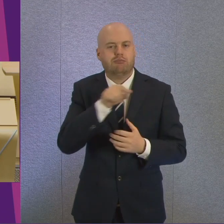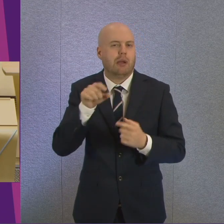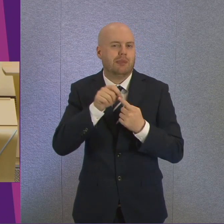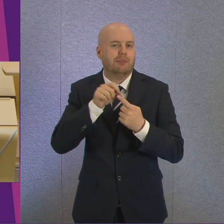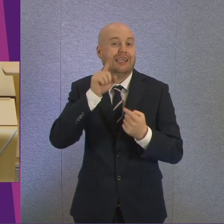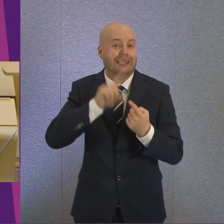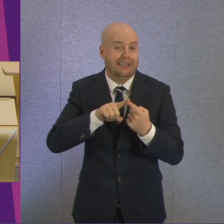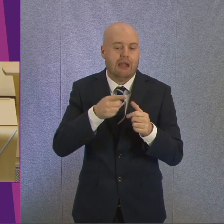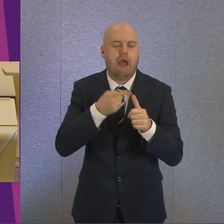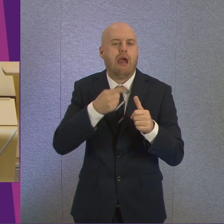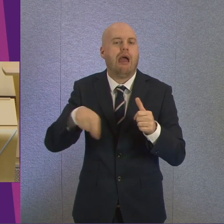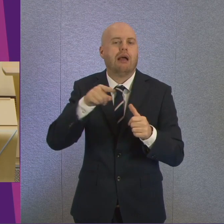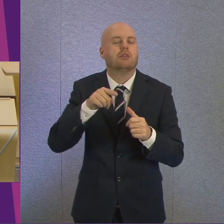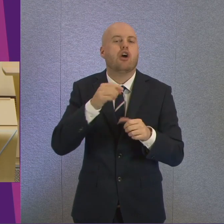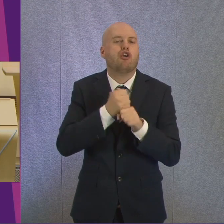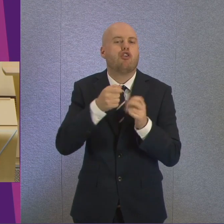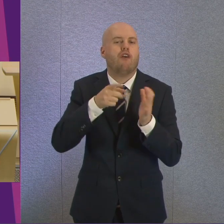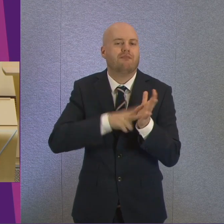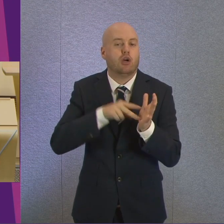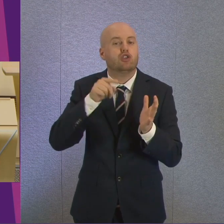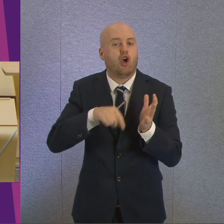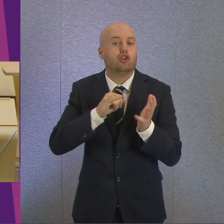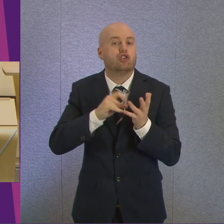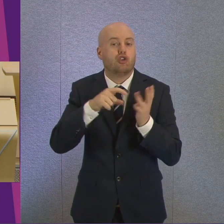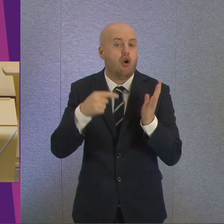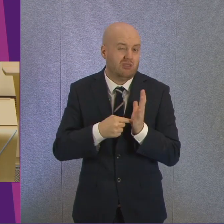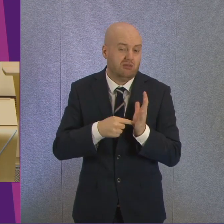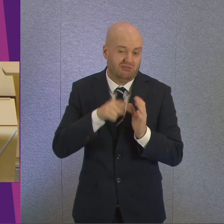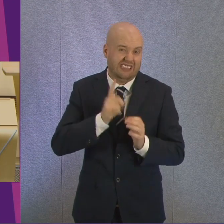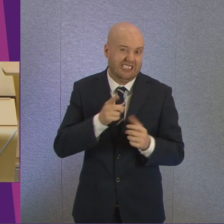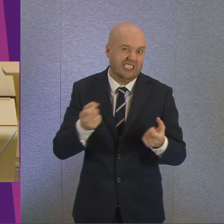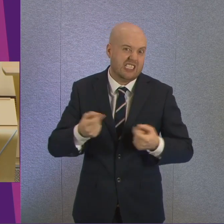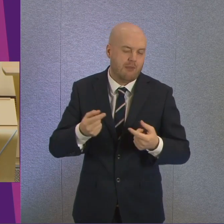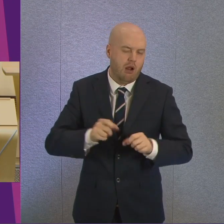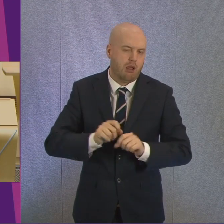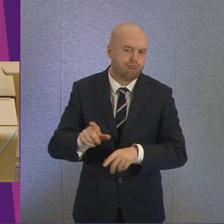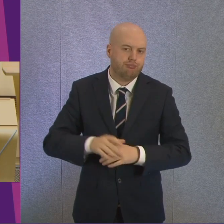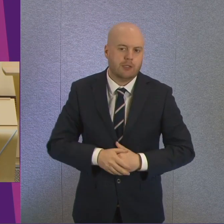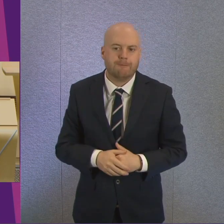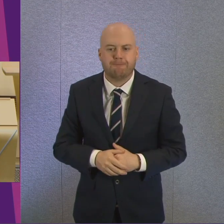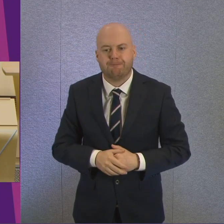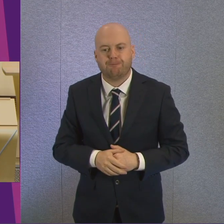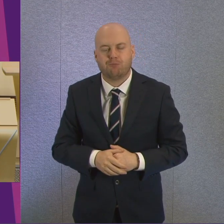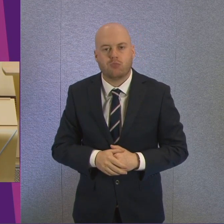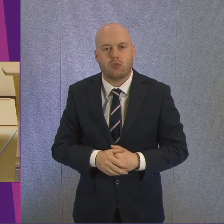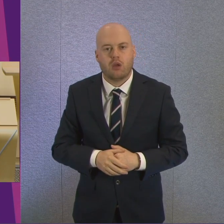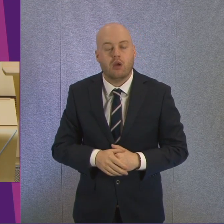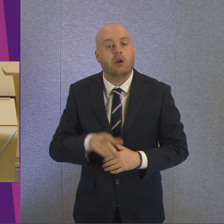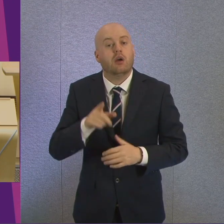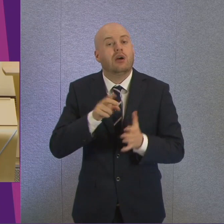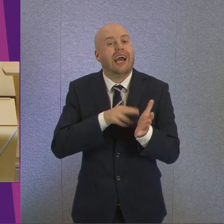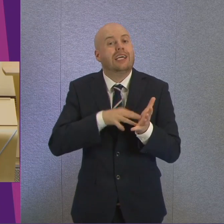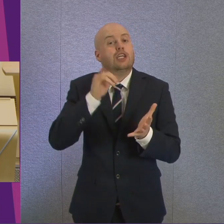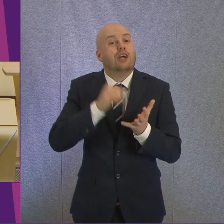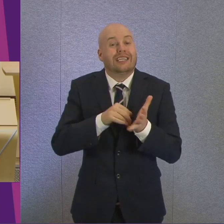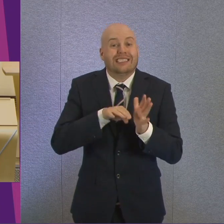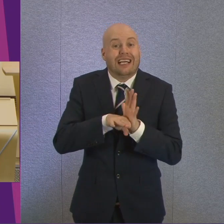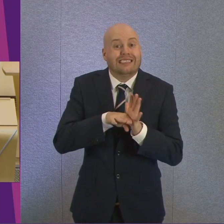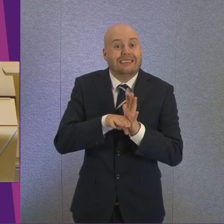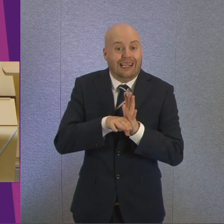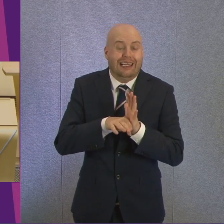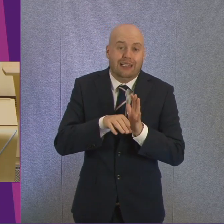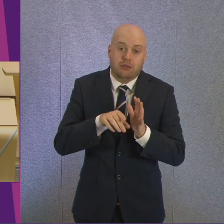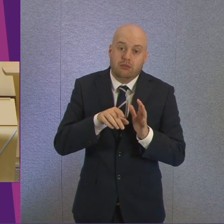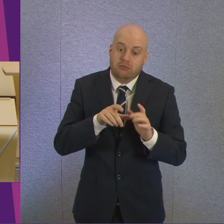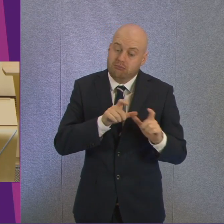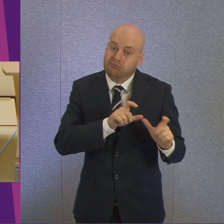covid-19-health-ppe@gov.scot. Work has also been continuing on increasing our NHS testing capacity, and we are on track to meet our target